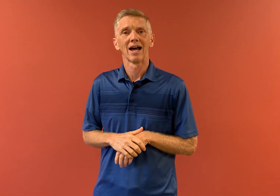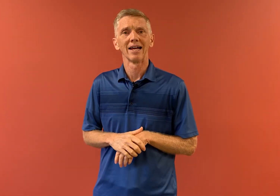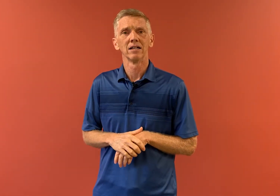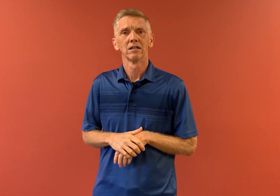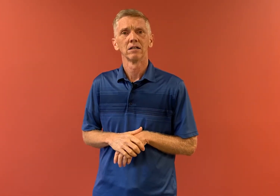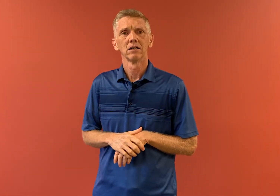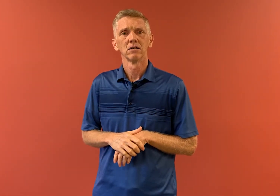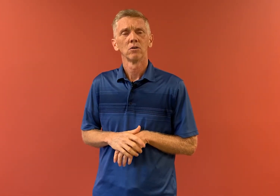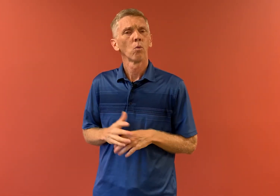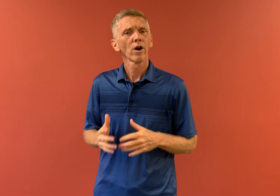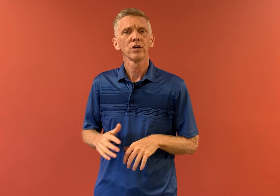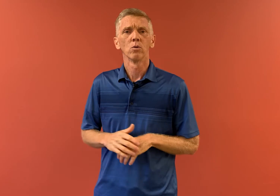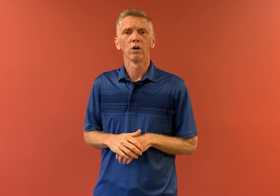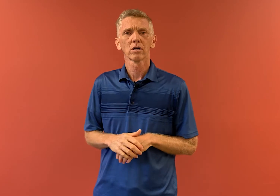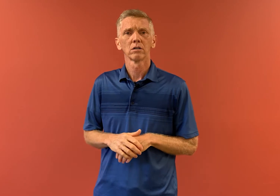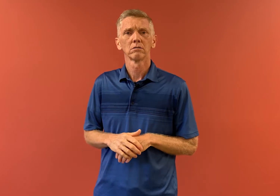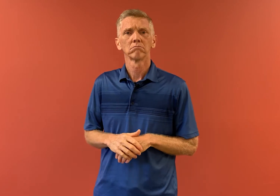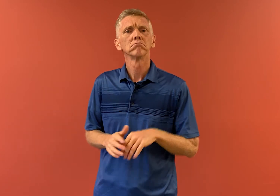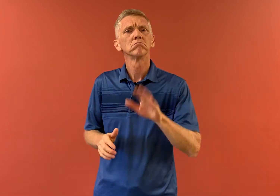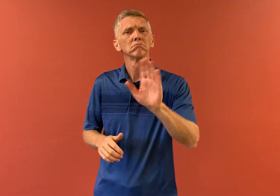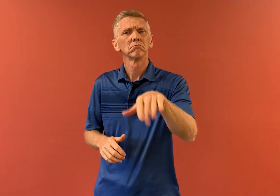assigned, where do you work?